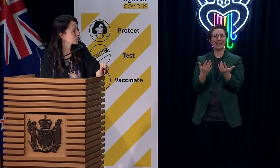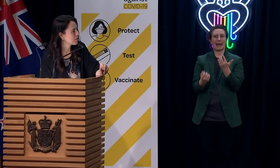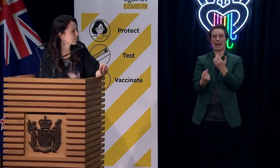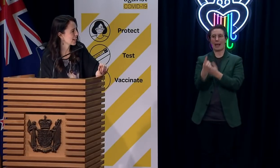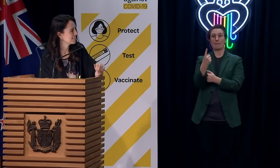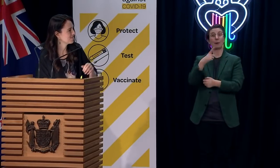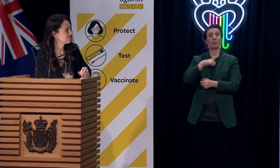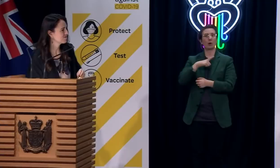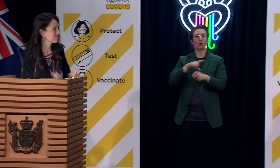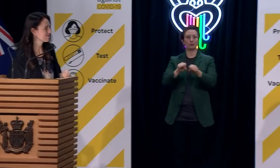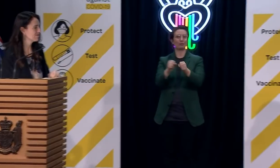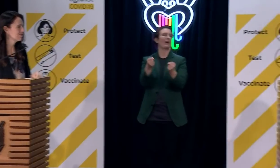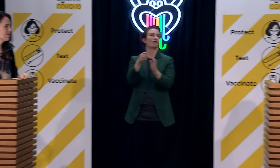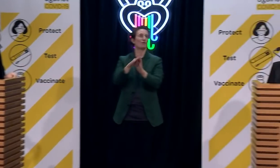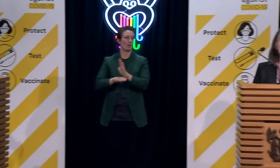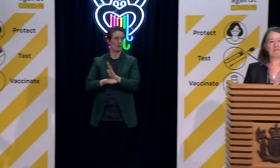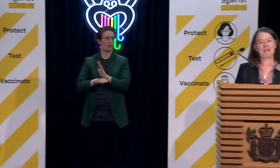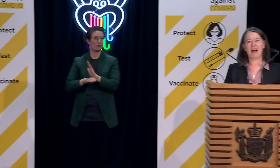Dr McElnay?